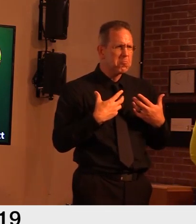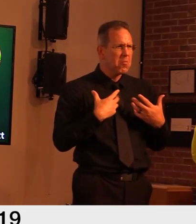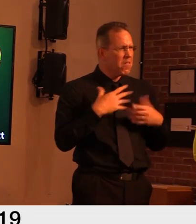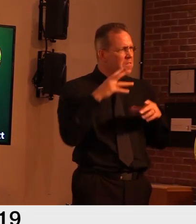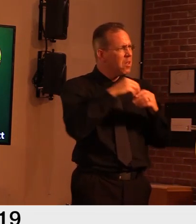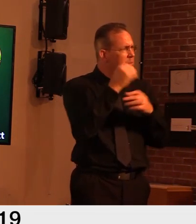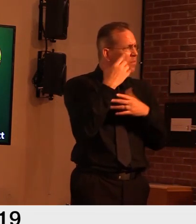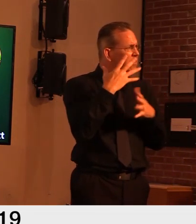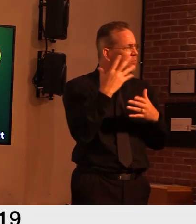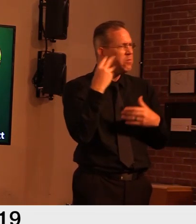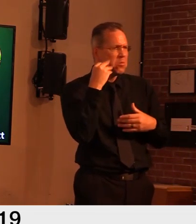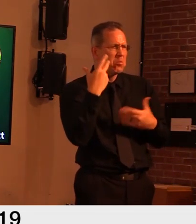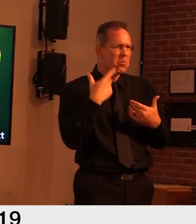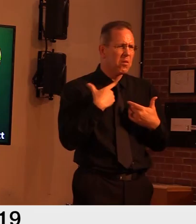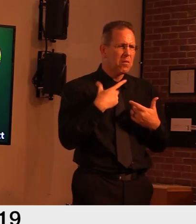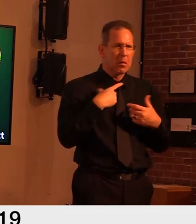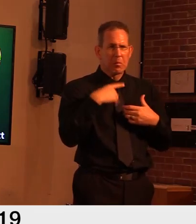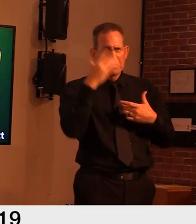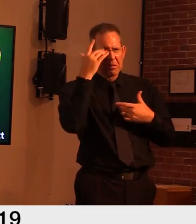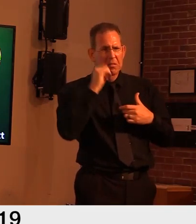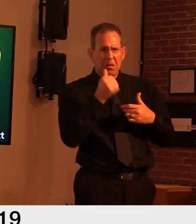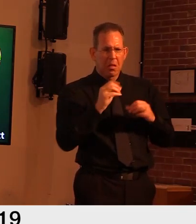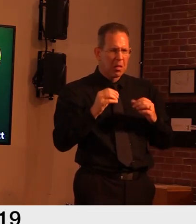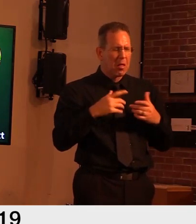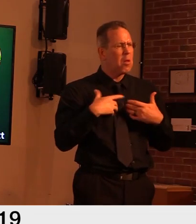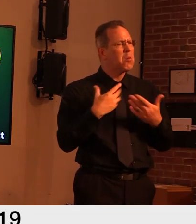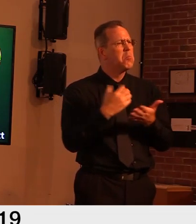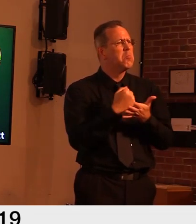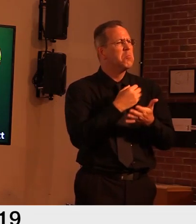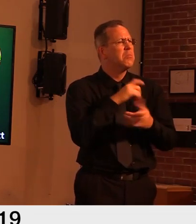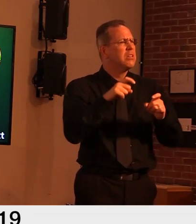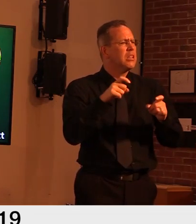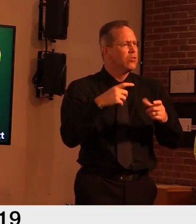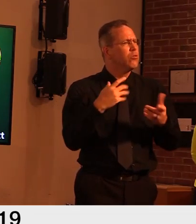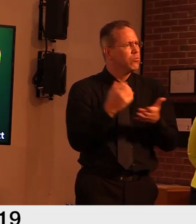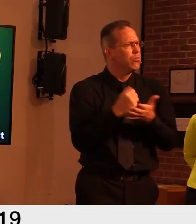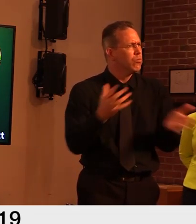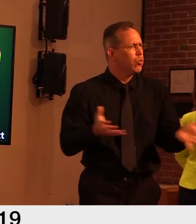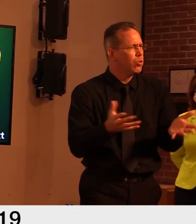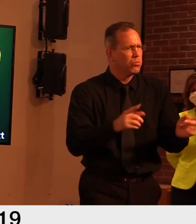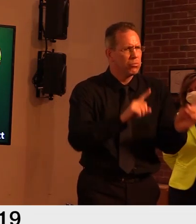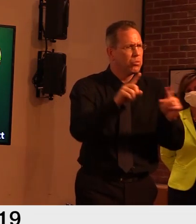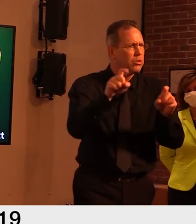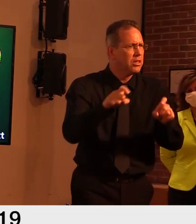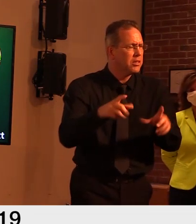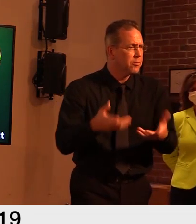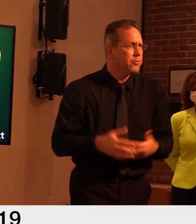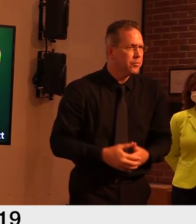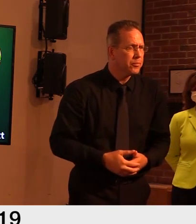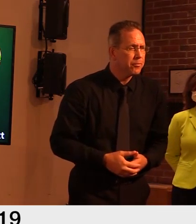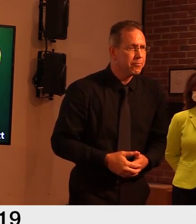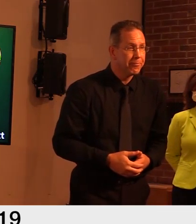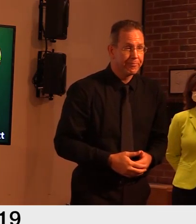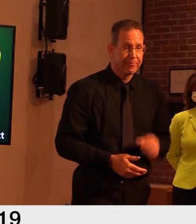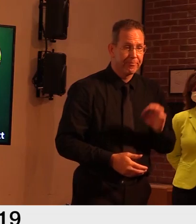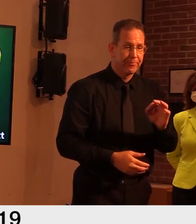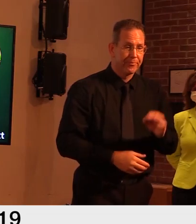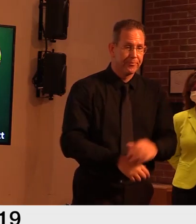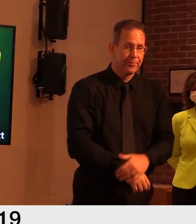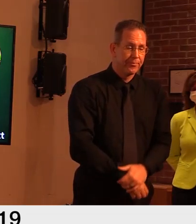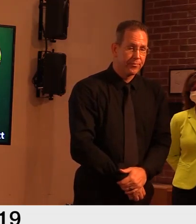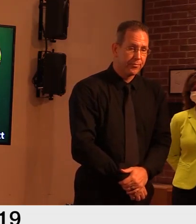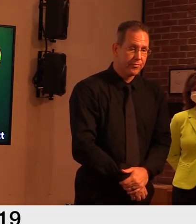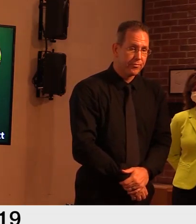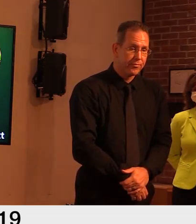sides of my mouth. We want to be able to still allow that kind of testing to occur, but be as strategic as we need